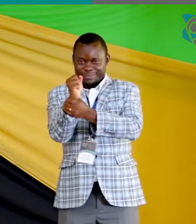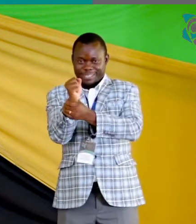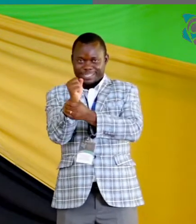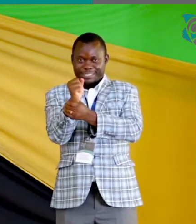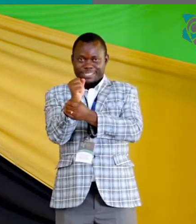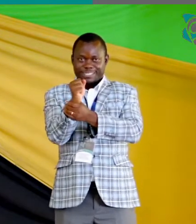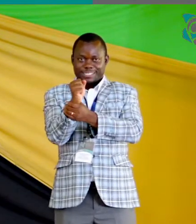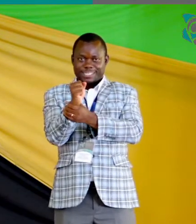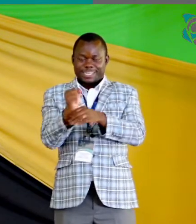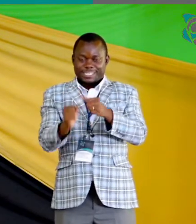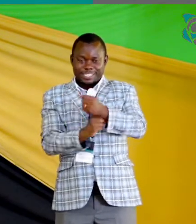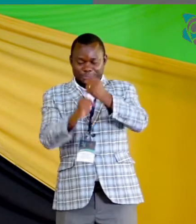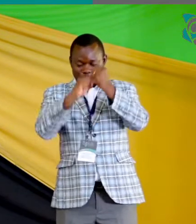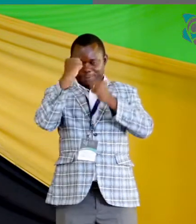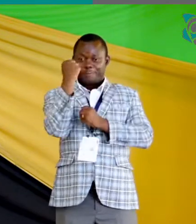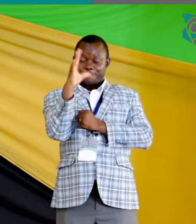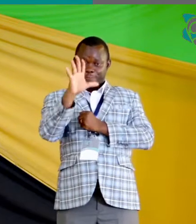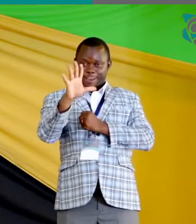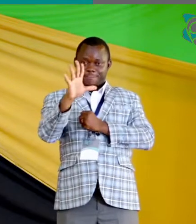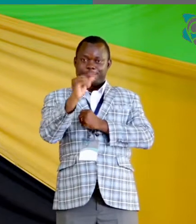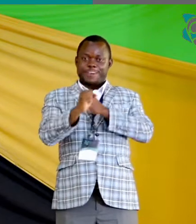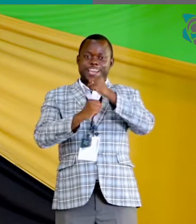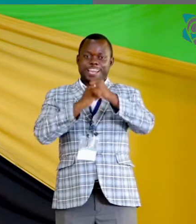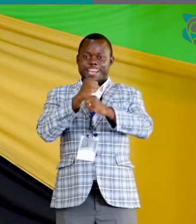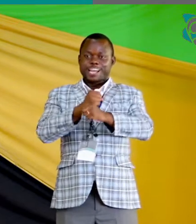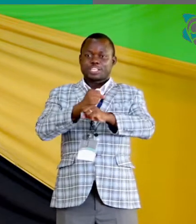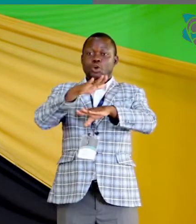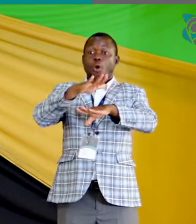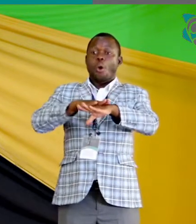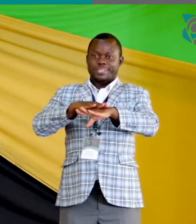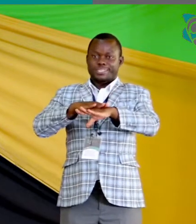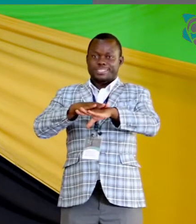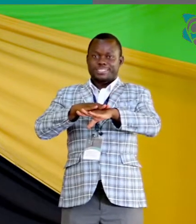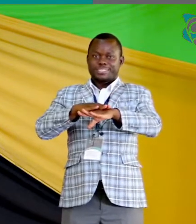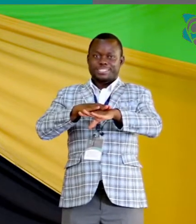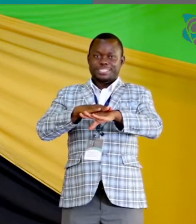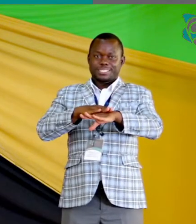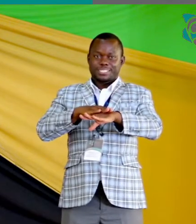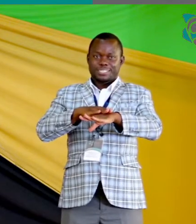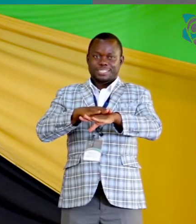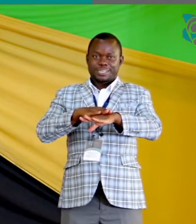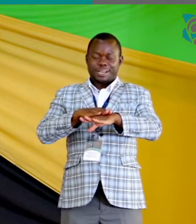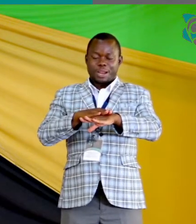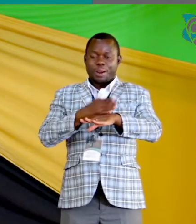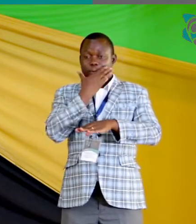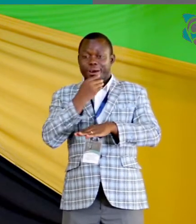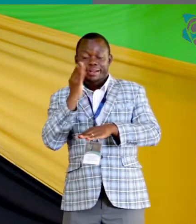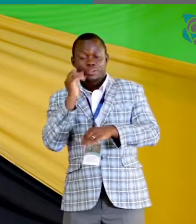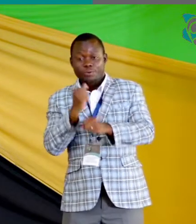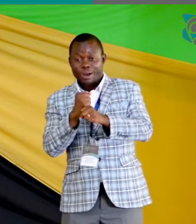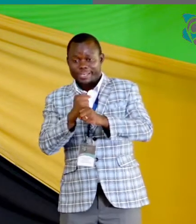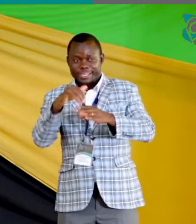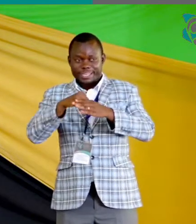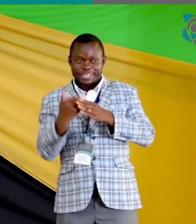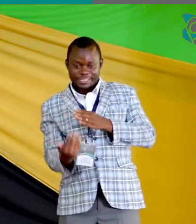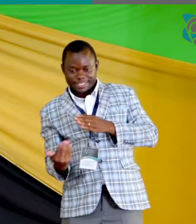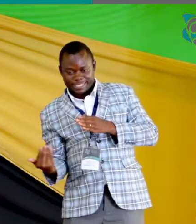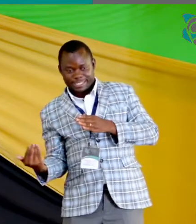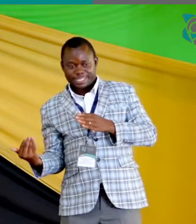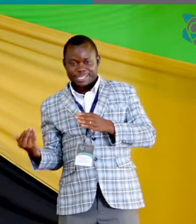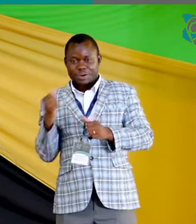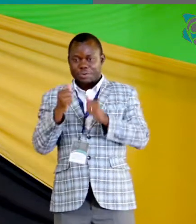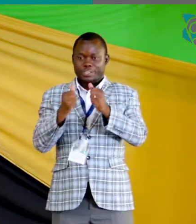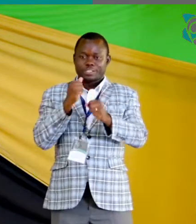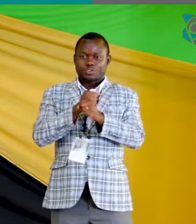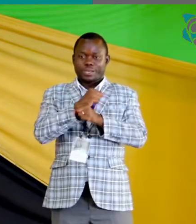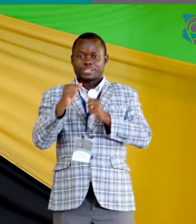years with Fairfield Spencer Foundation on a project on parental engagement in ECD centers. So that's a component we